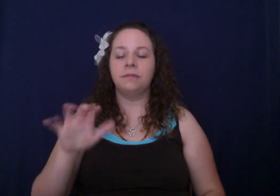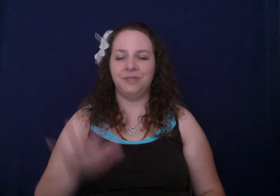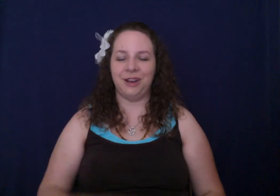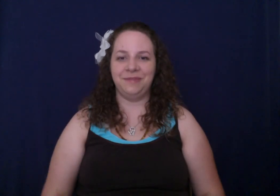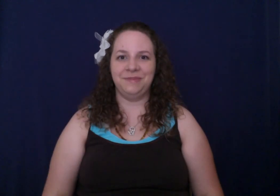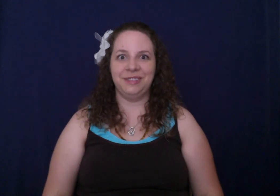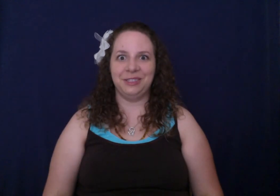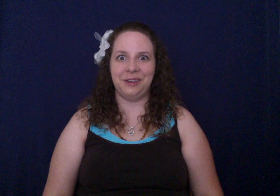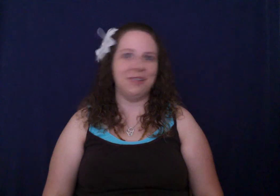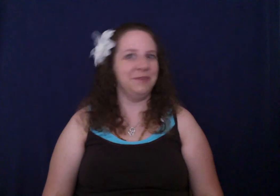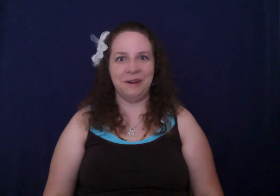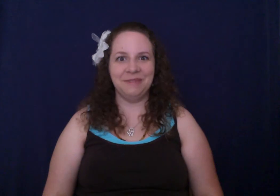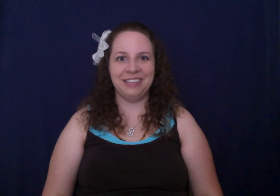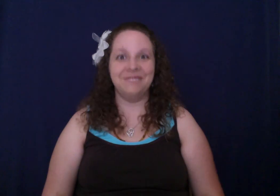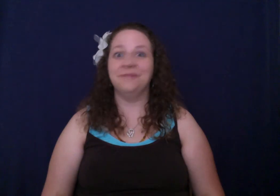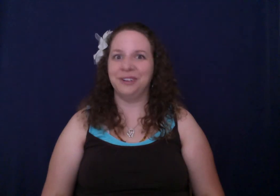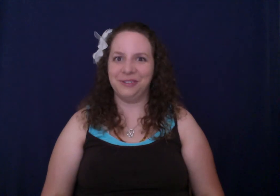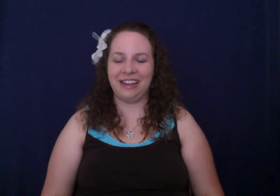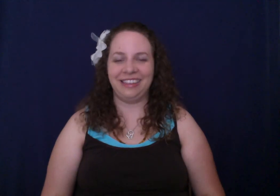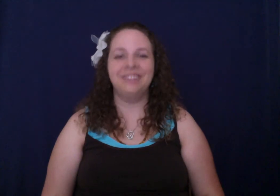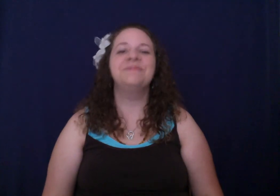Sorry, let's try that one more time correctly.